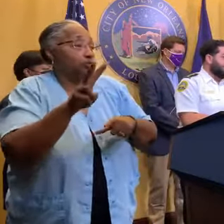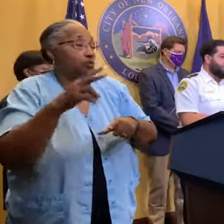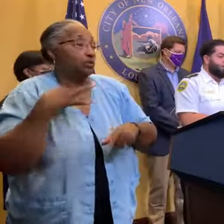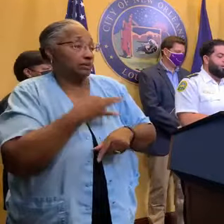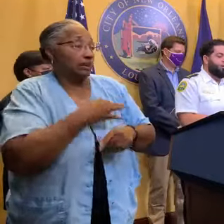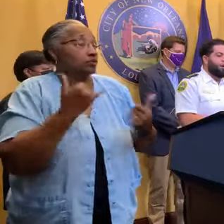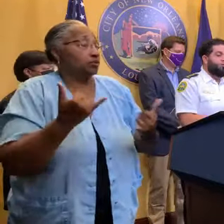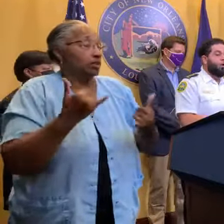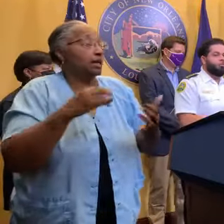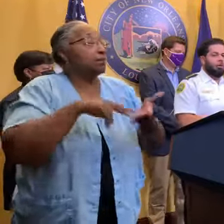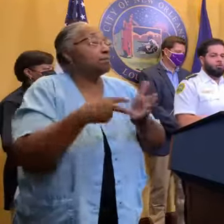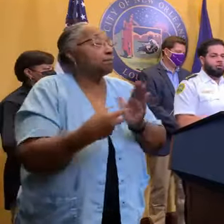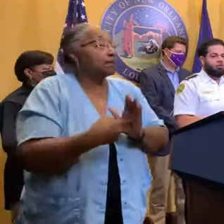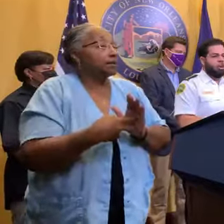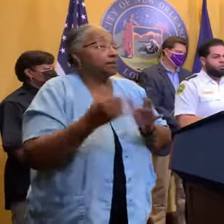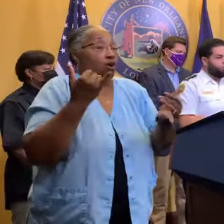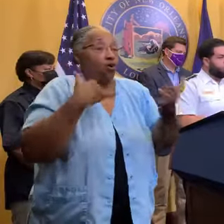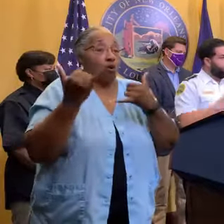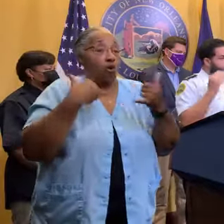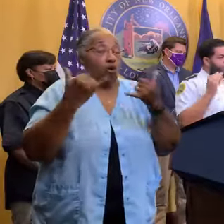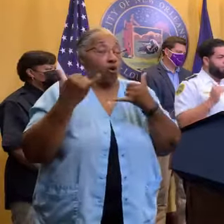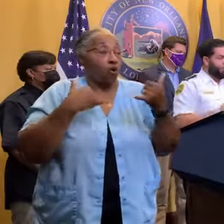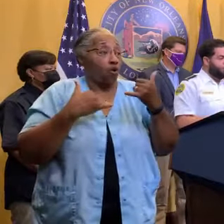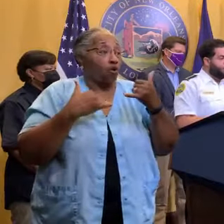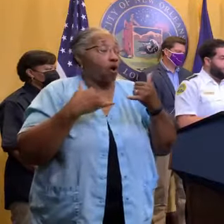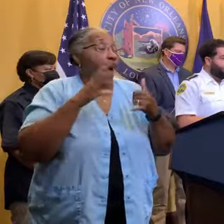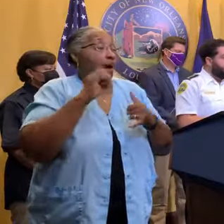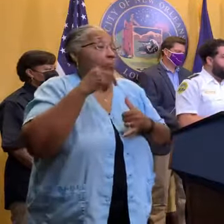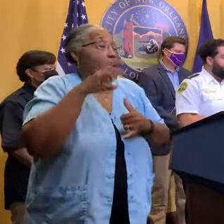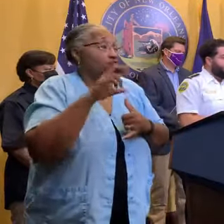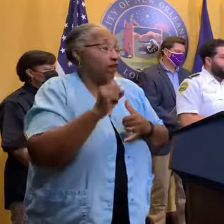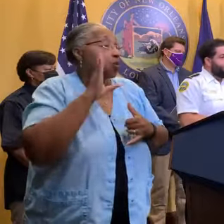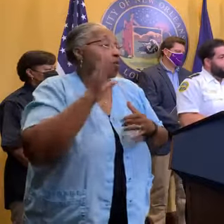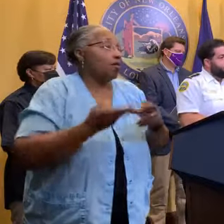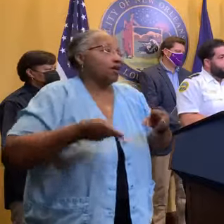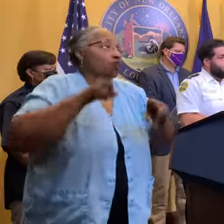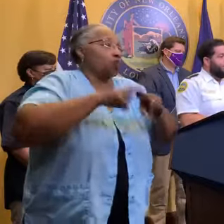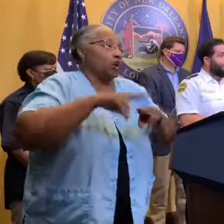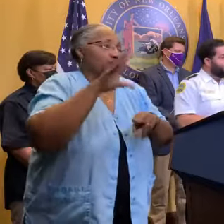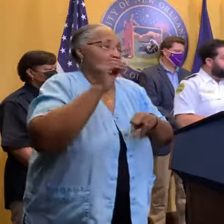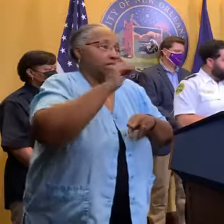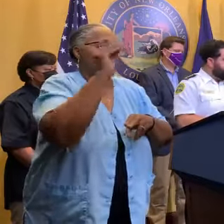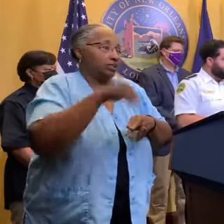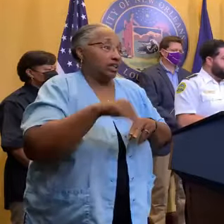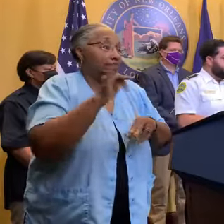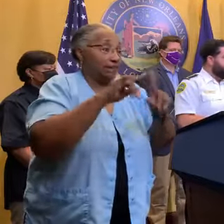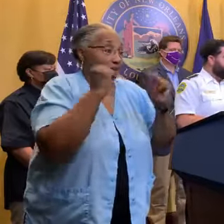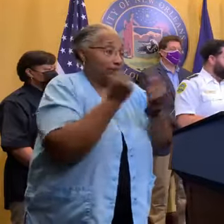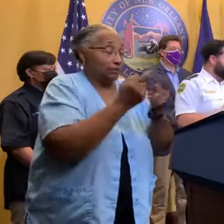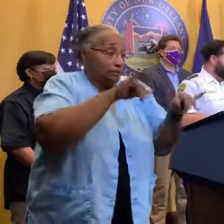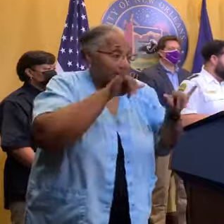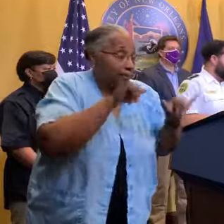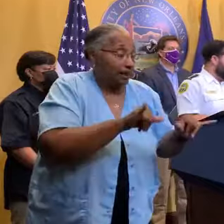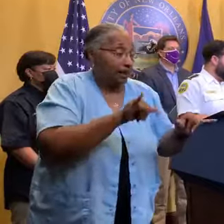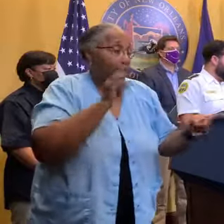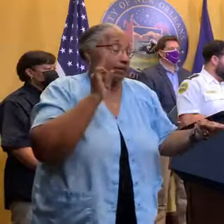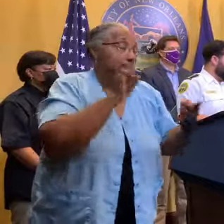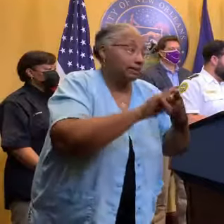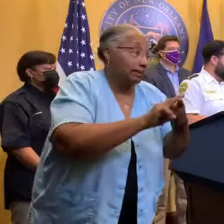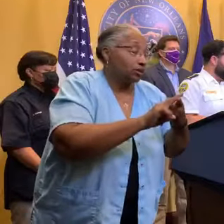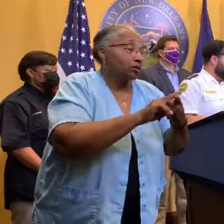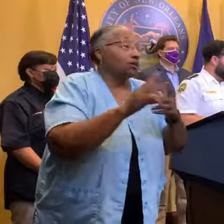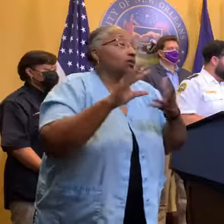meaning the amount of call takers and dispatchers will increase by 50%. That team will remain in place until the winds have gotten to a